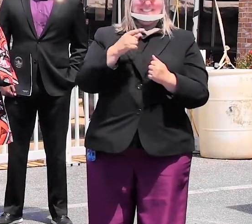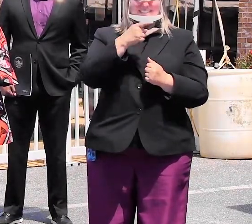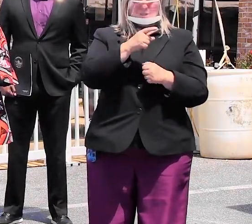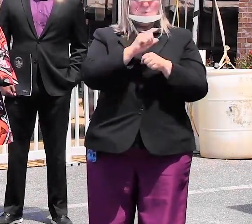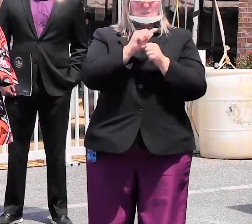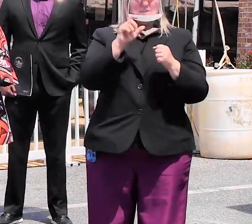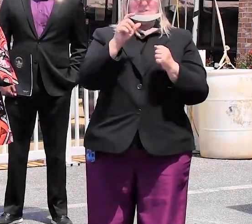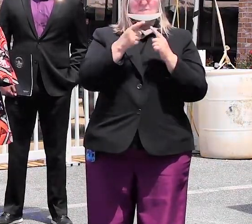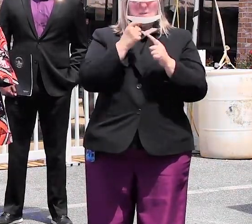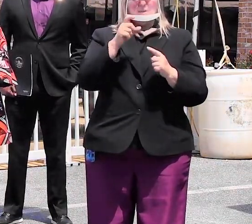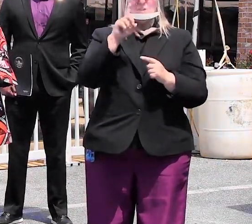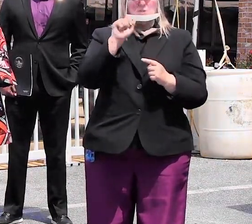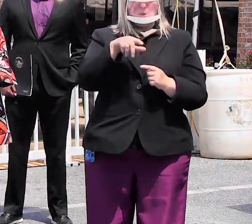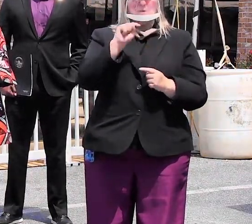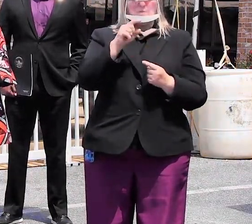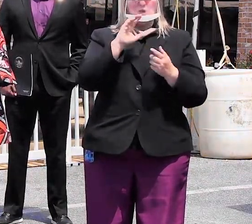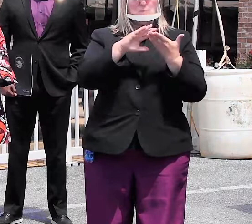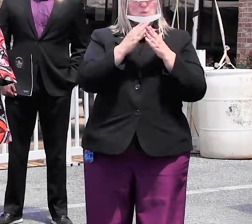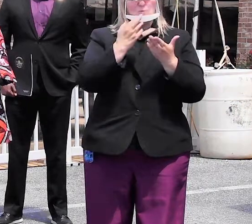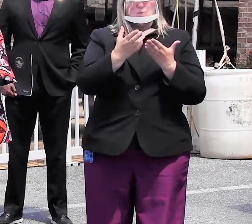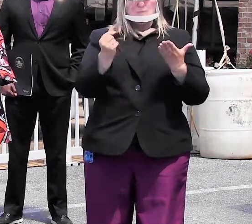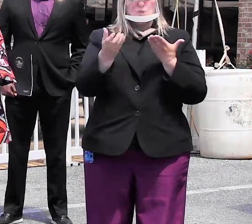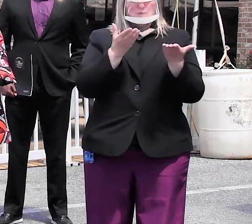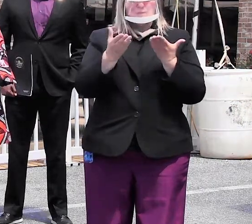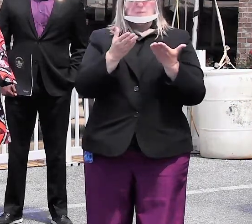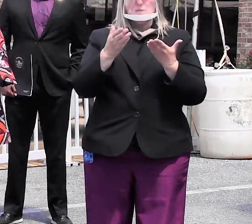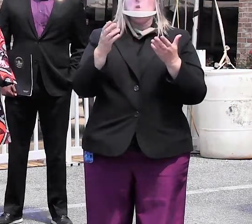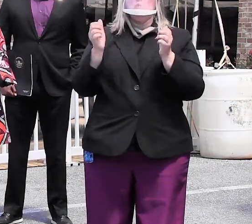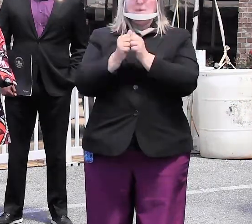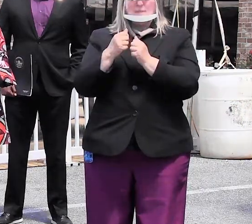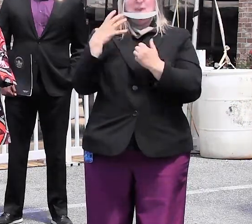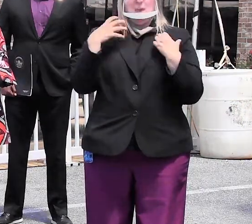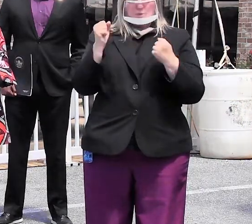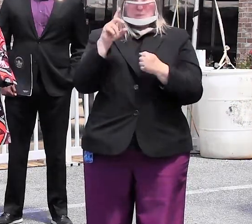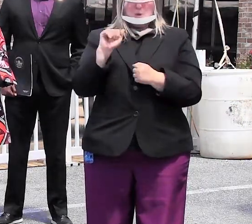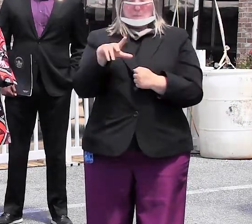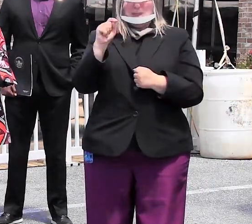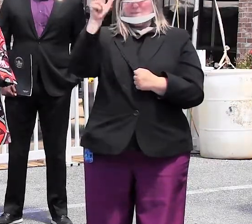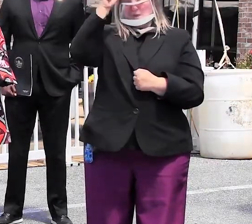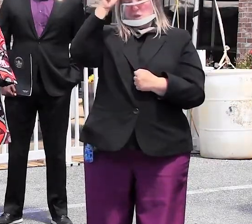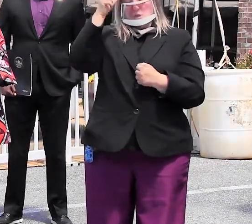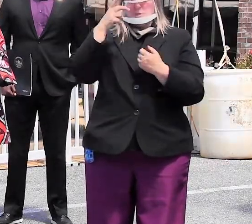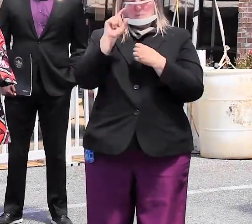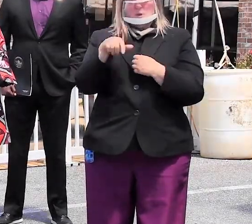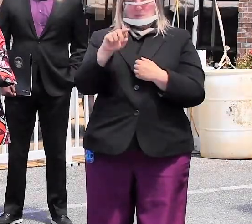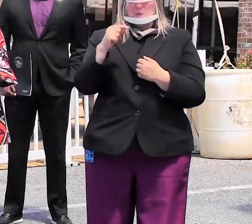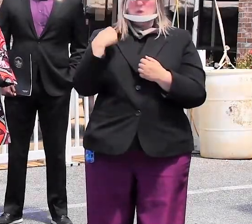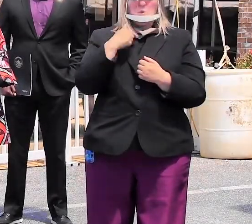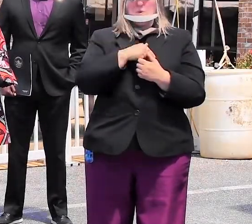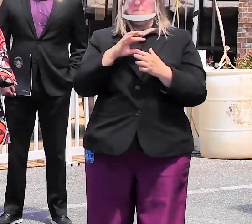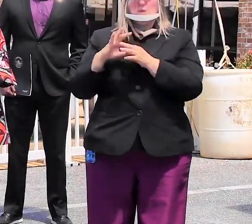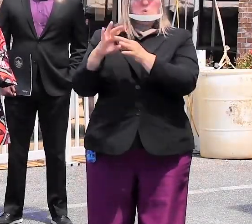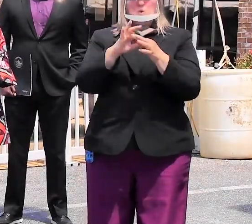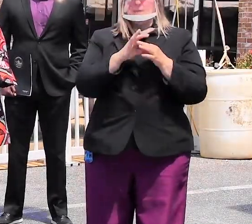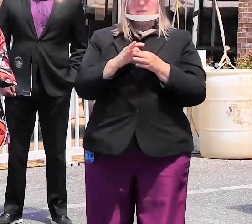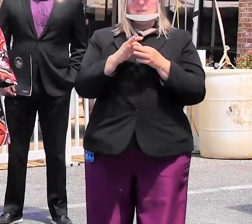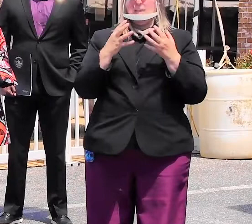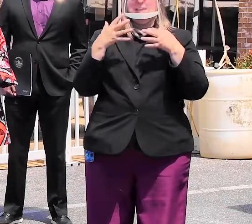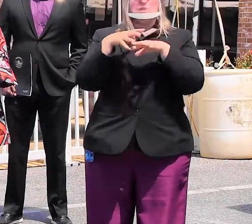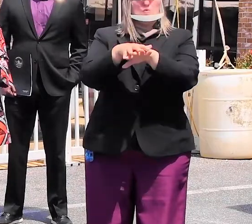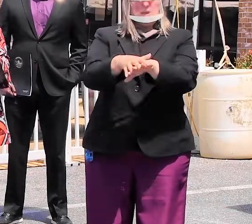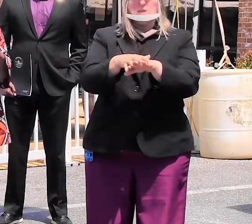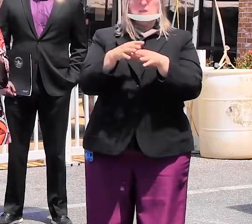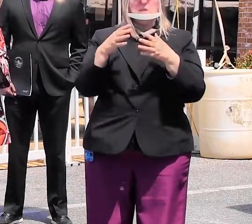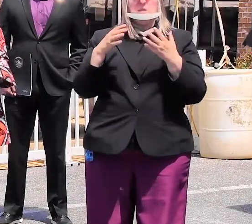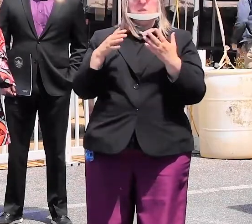The Department of Community Resources and Services, alongside the Health Department and the Fire Department, we have a coordinated, integrated approach